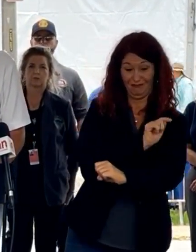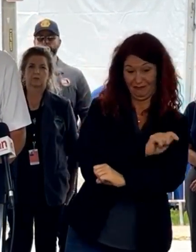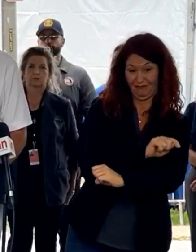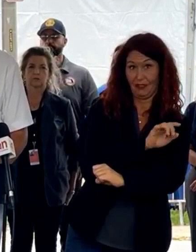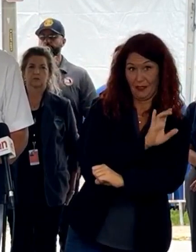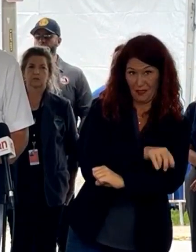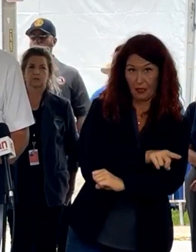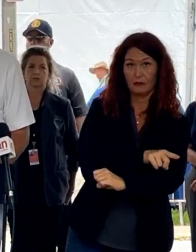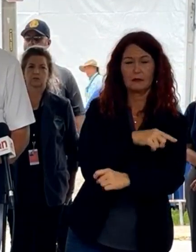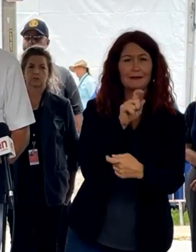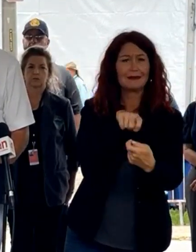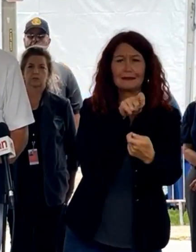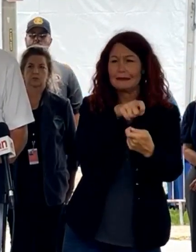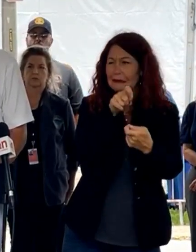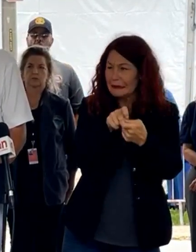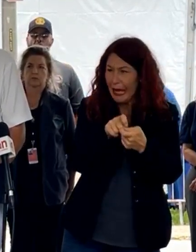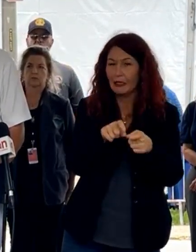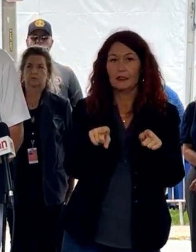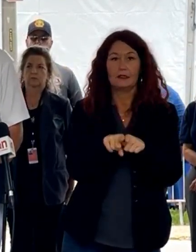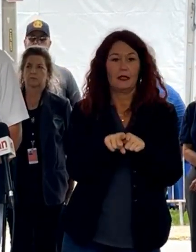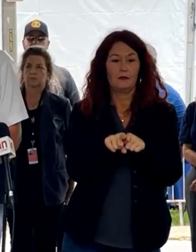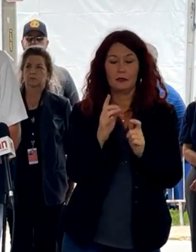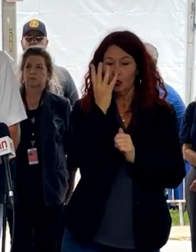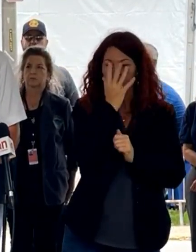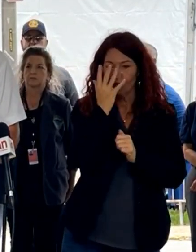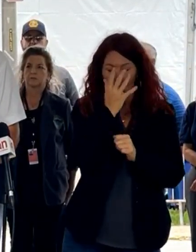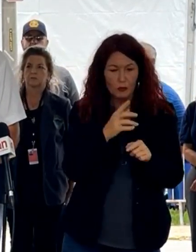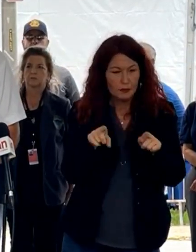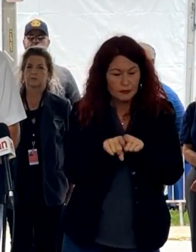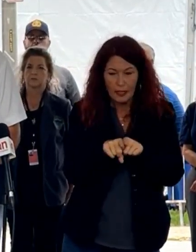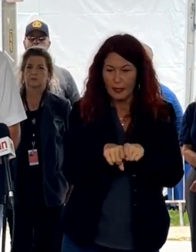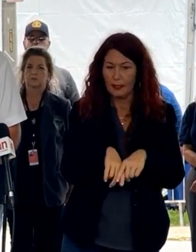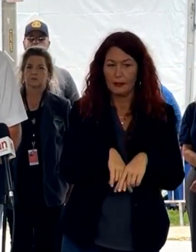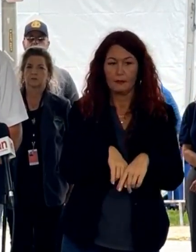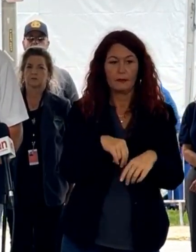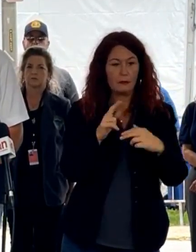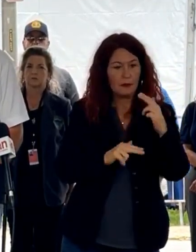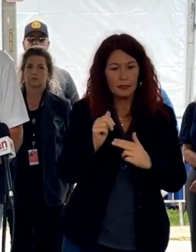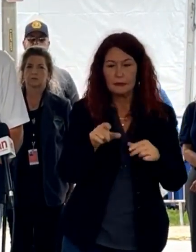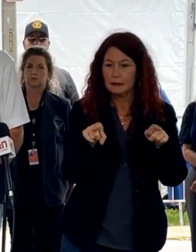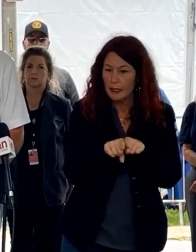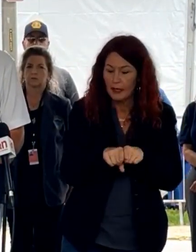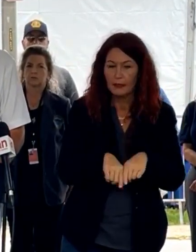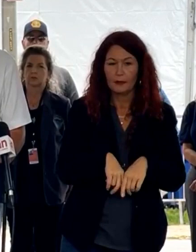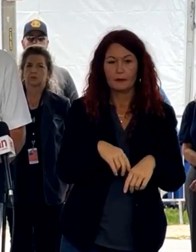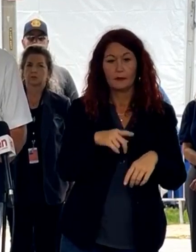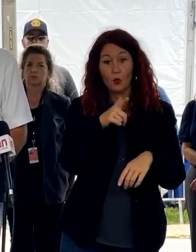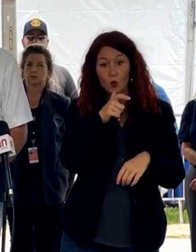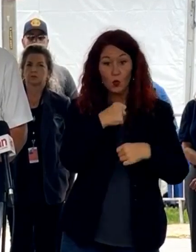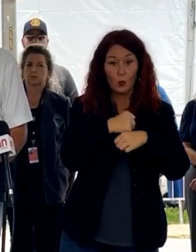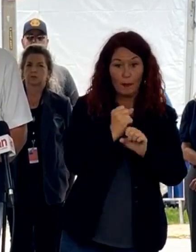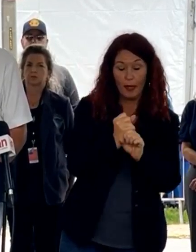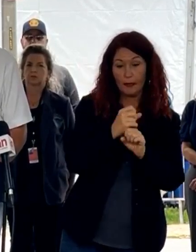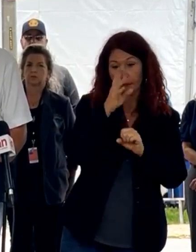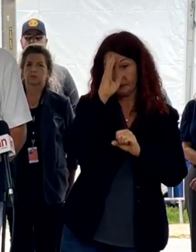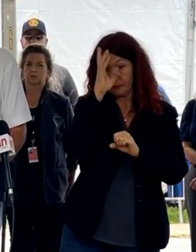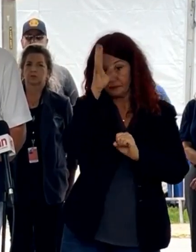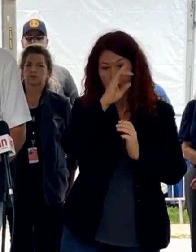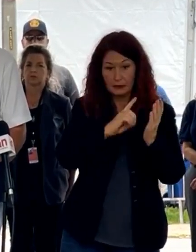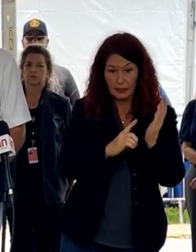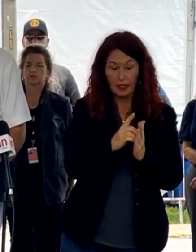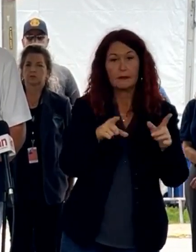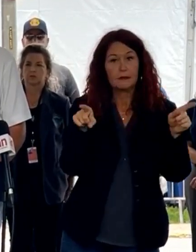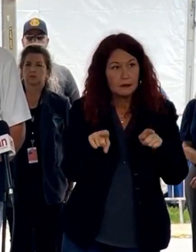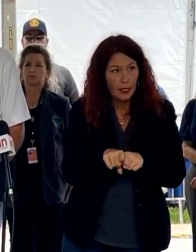at the same time with the same plans, probably with the same materials. And given we do not know why the first building